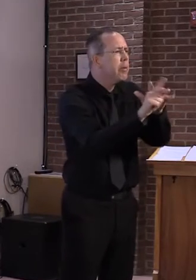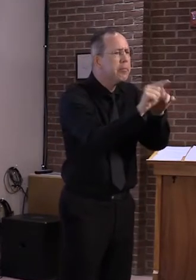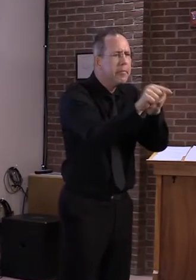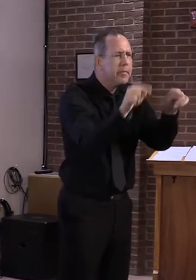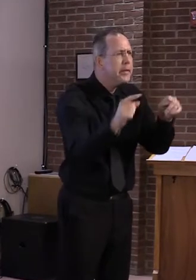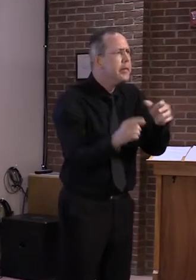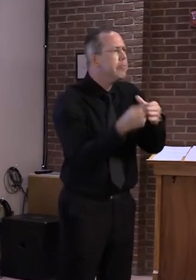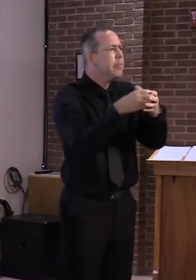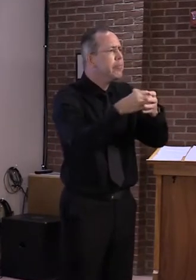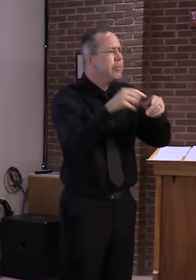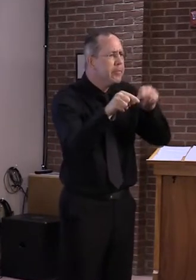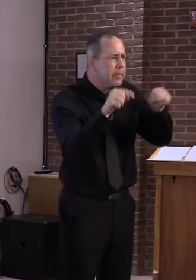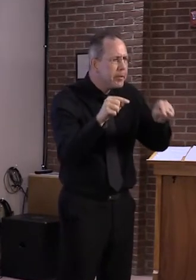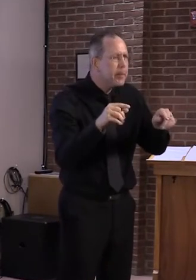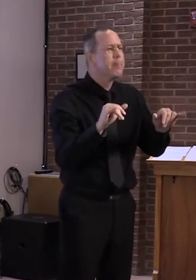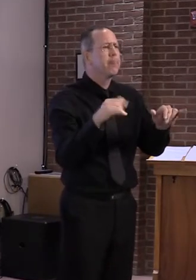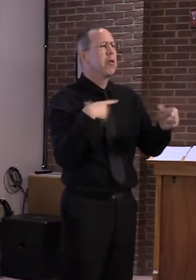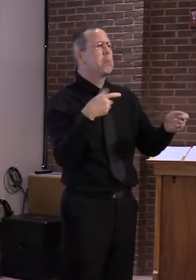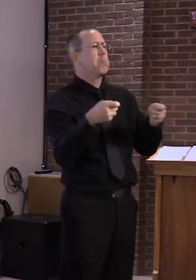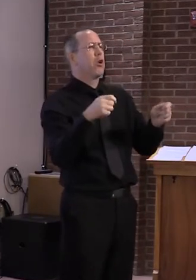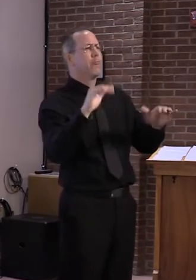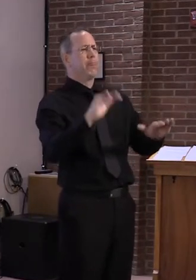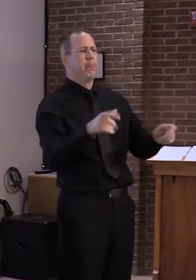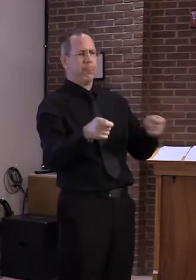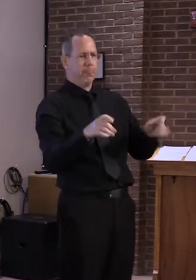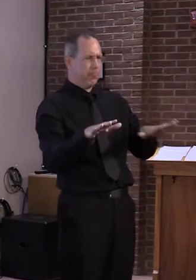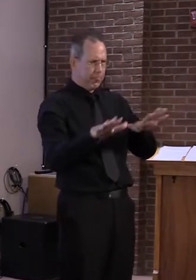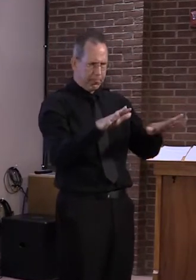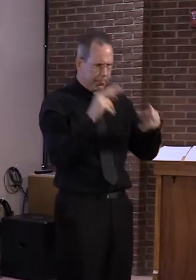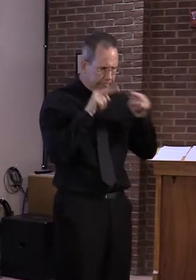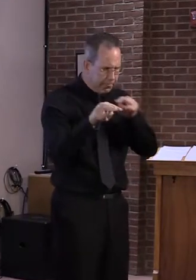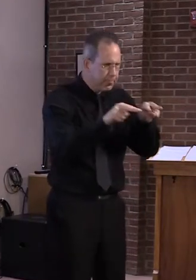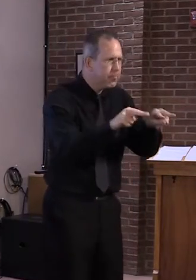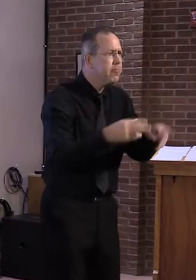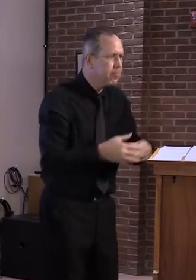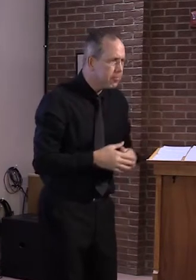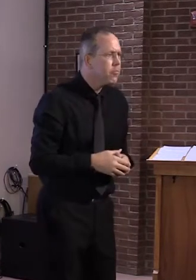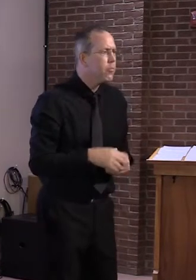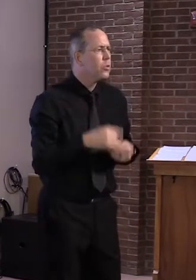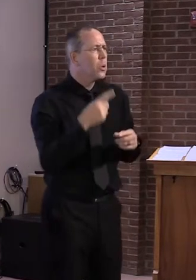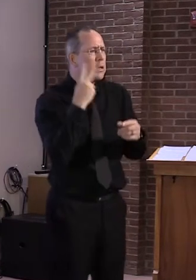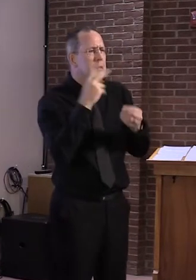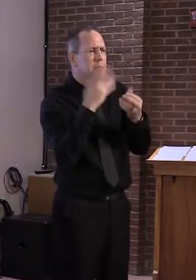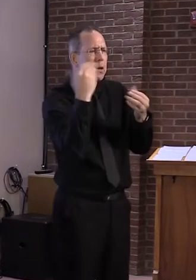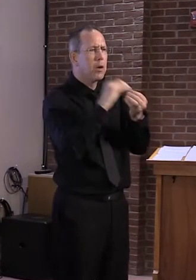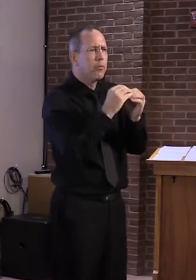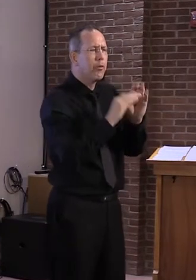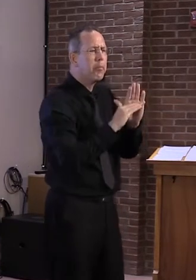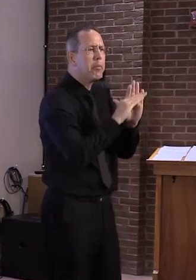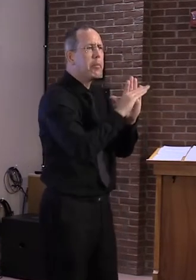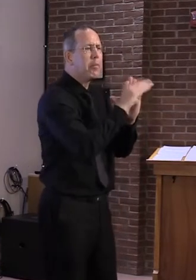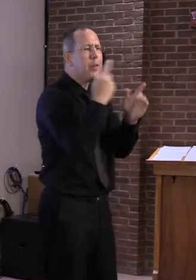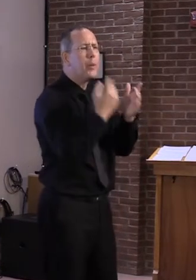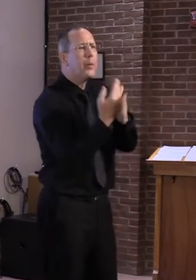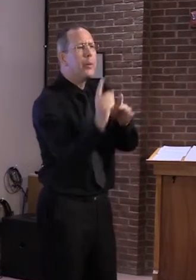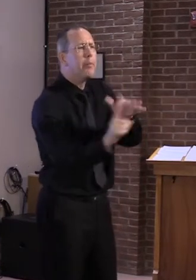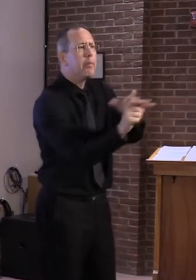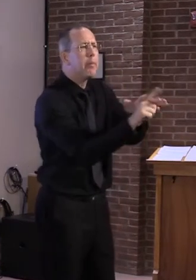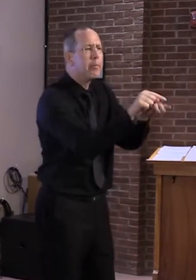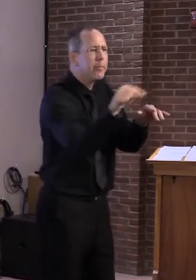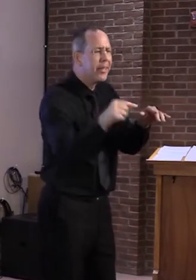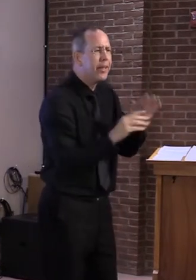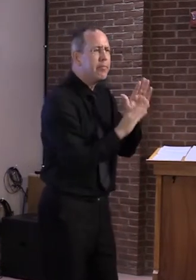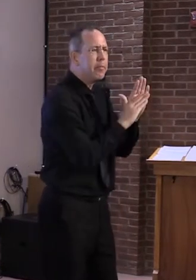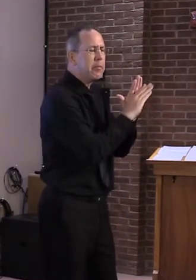again, overall, we can anticipate a continued low-level growth rate over the next few weeks. Again, we thought it